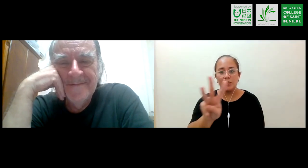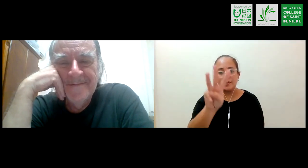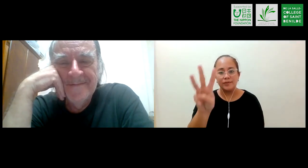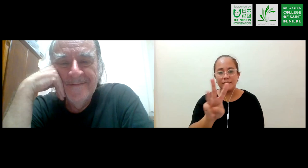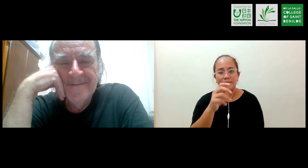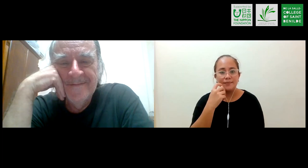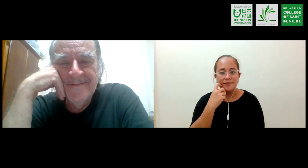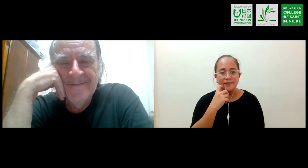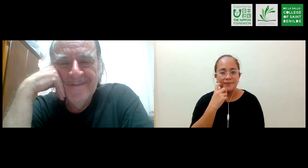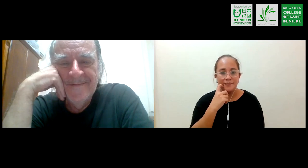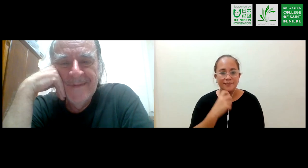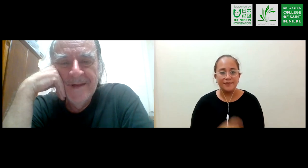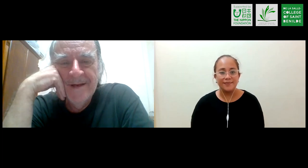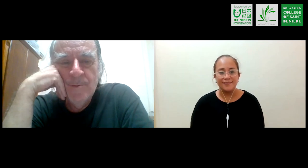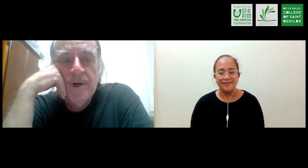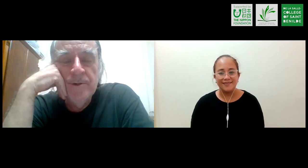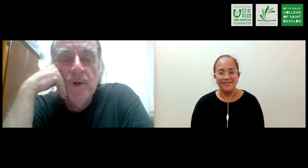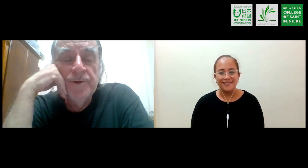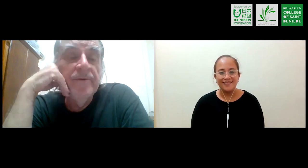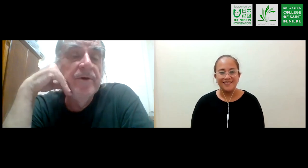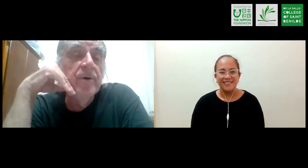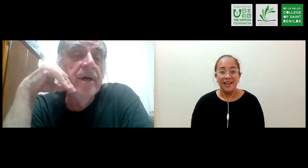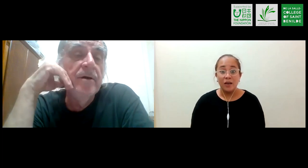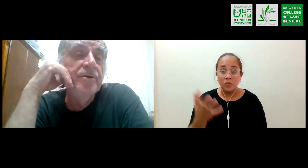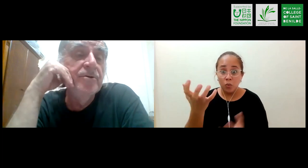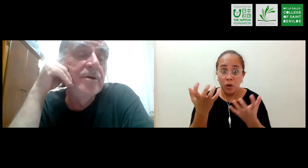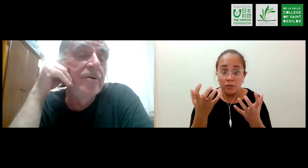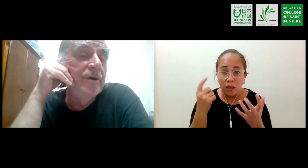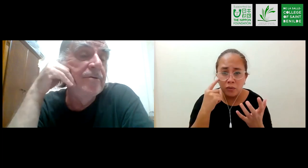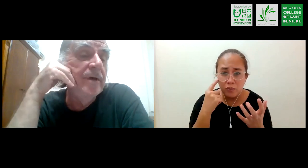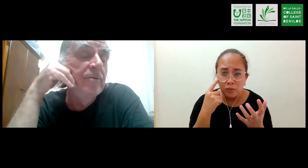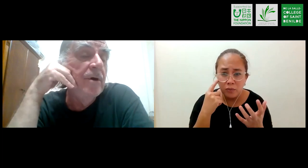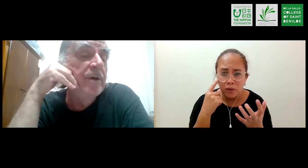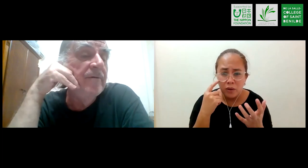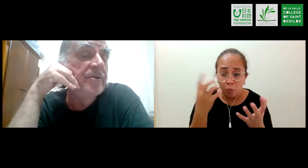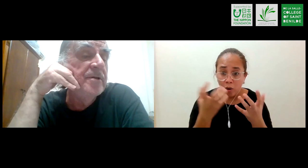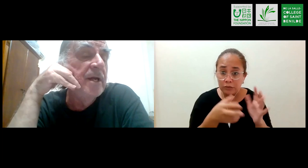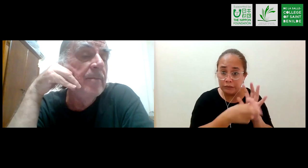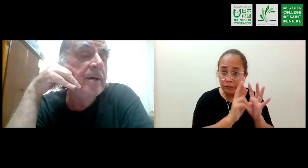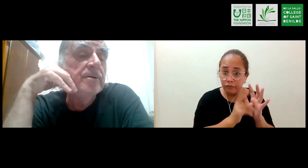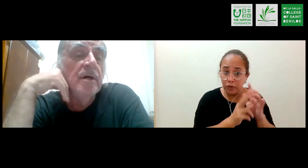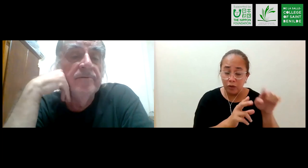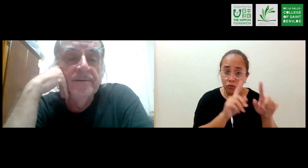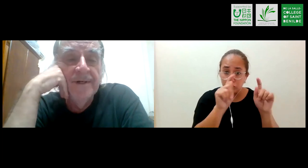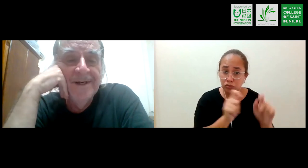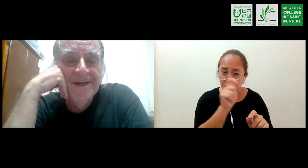Racing Wednesday? Okay. Well, do you want I to thought review again on Tuesday. Tuesday, or do you think you know enough to study by yourself?